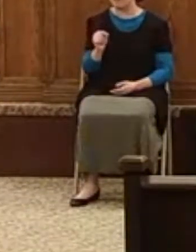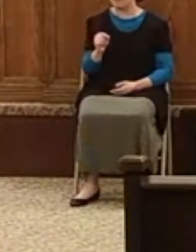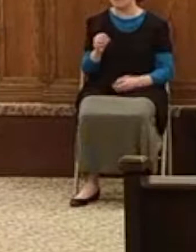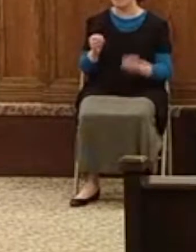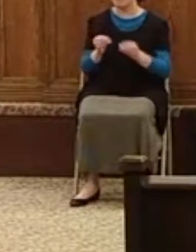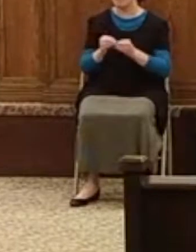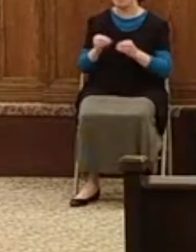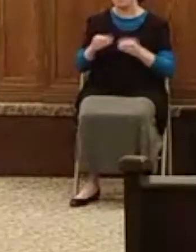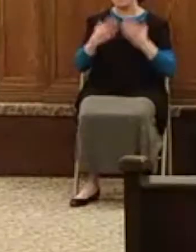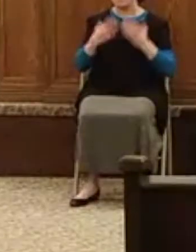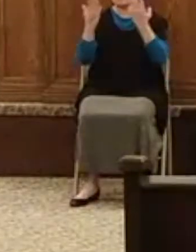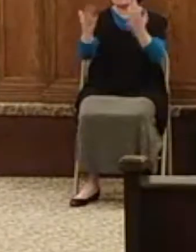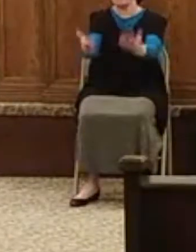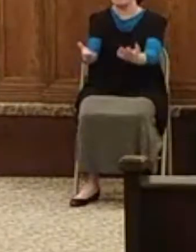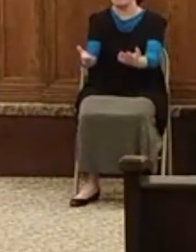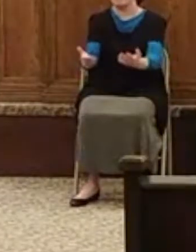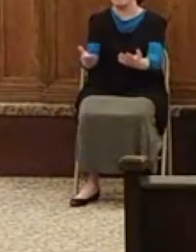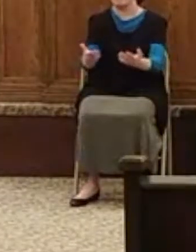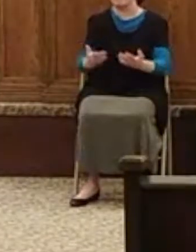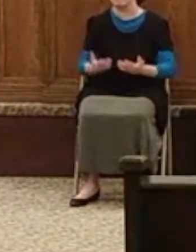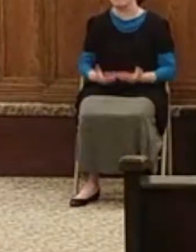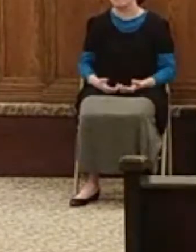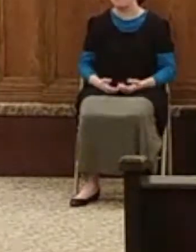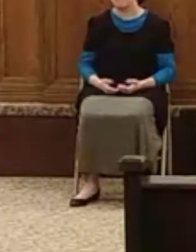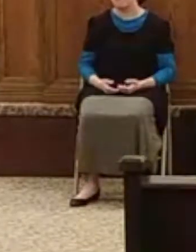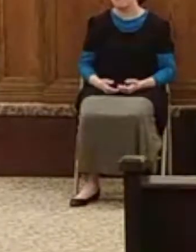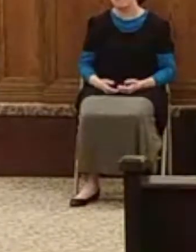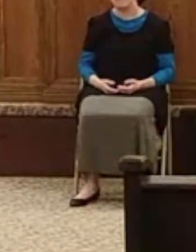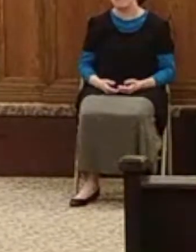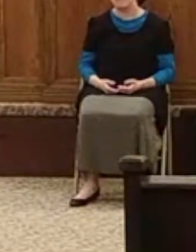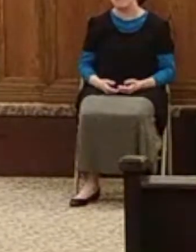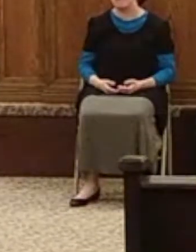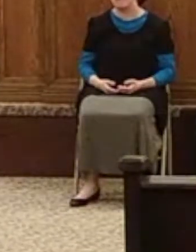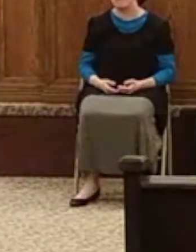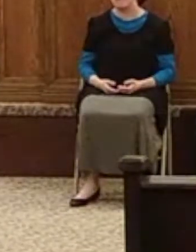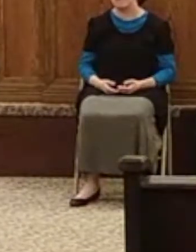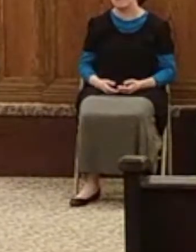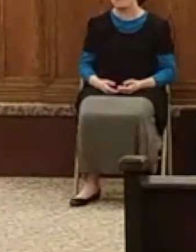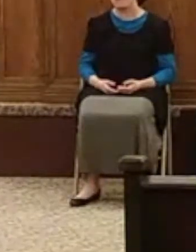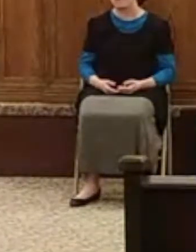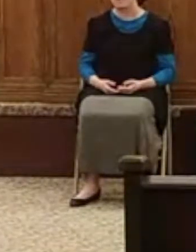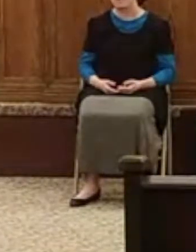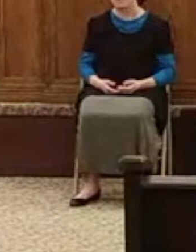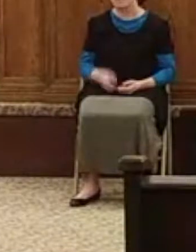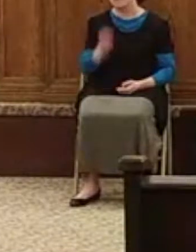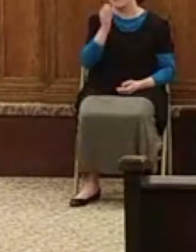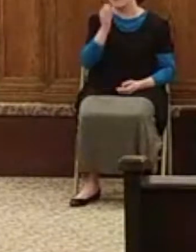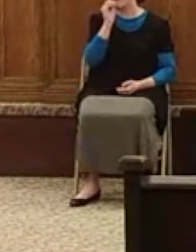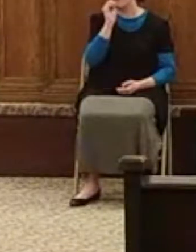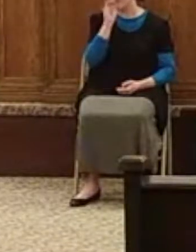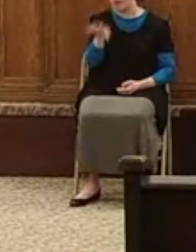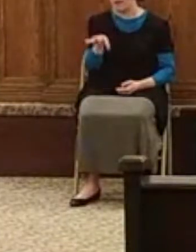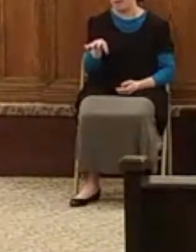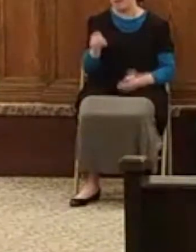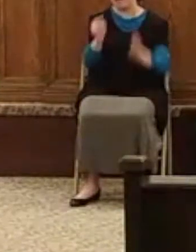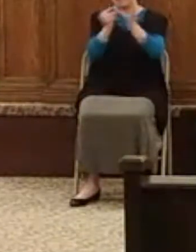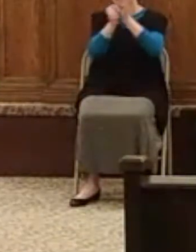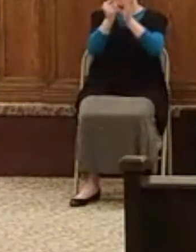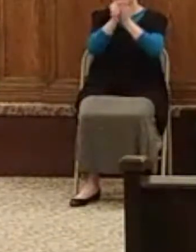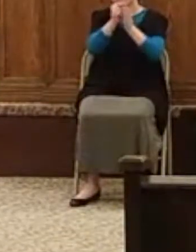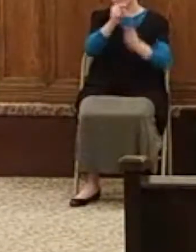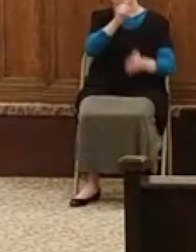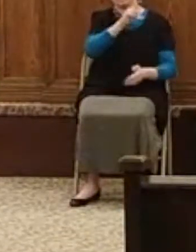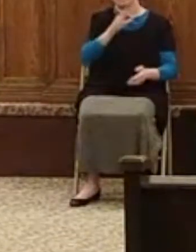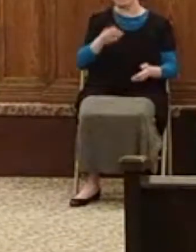I would moreover have given unto thee such and such things. Wherefore hast thou despised the commandment